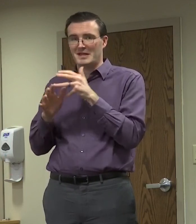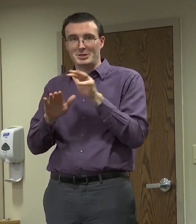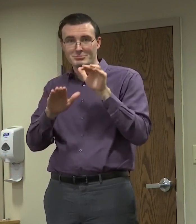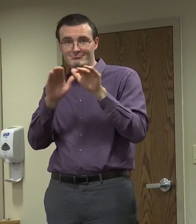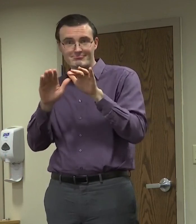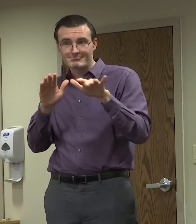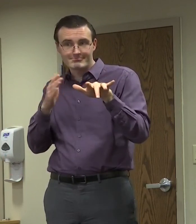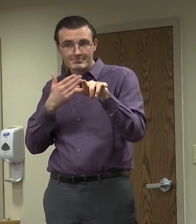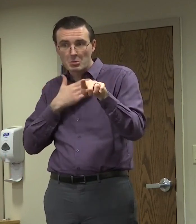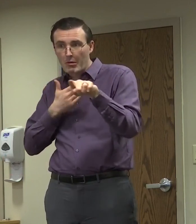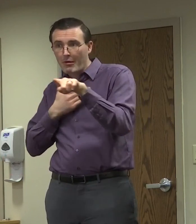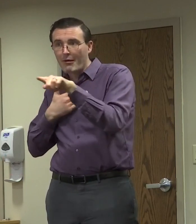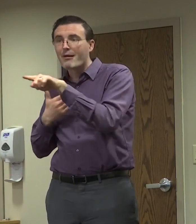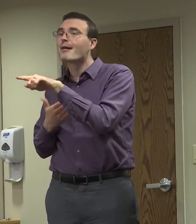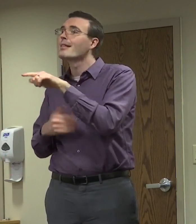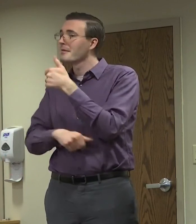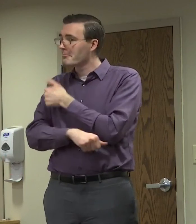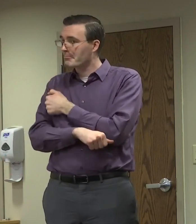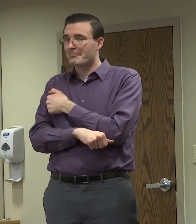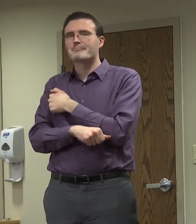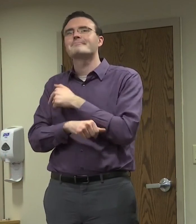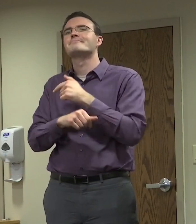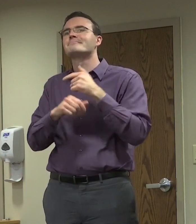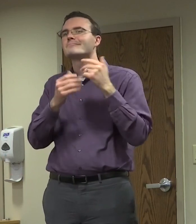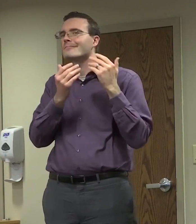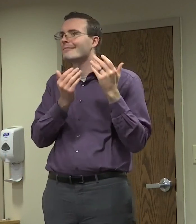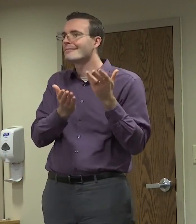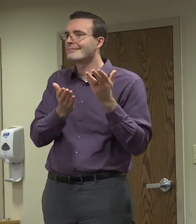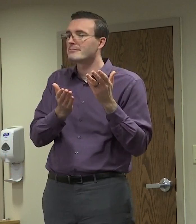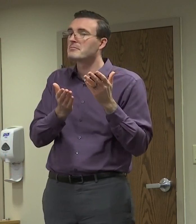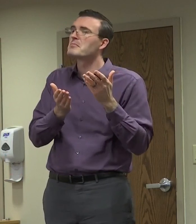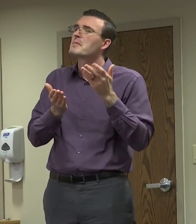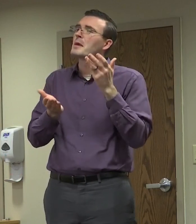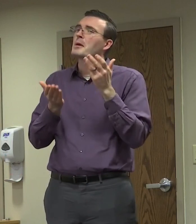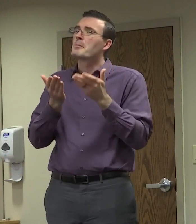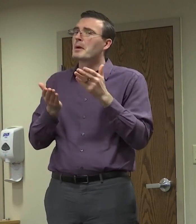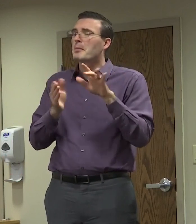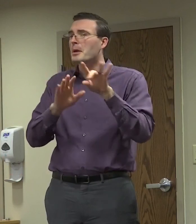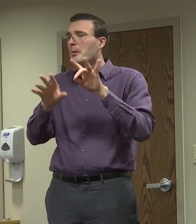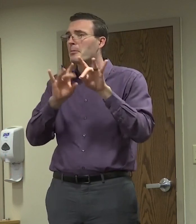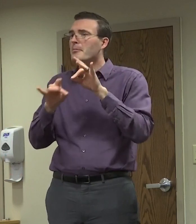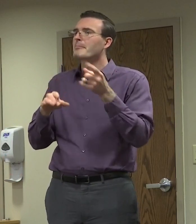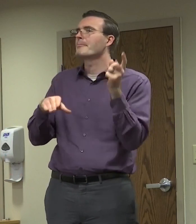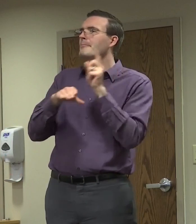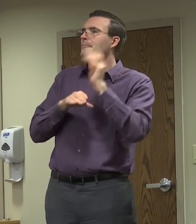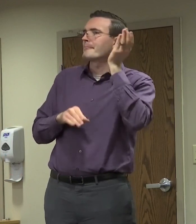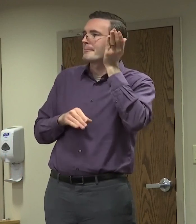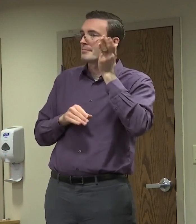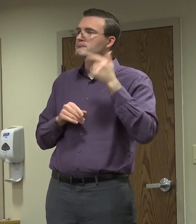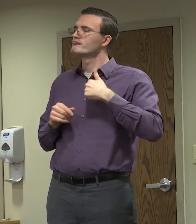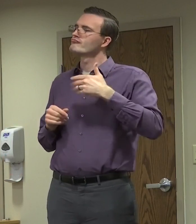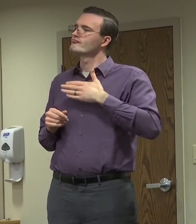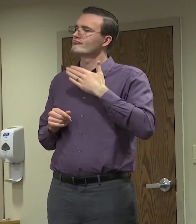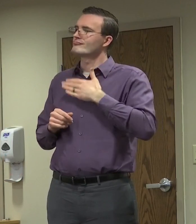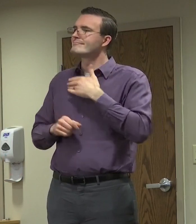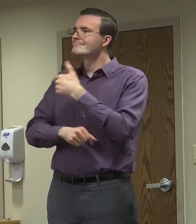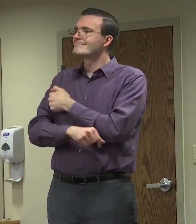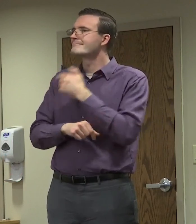step up and receive vaccination, and maybe tell a little bit about why they are choosing to be vaccinated today.